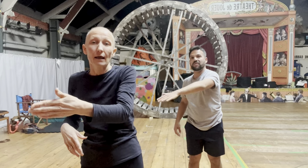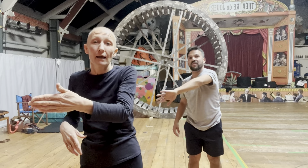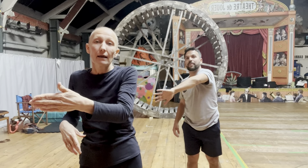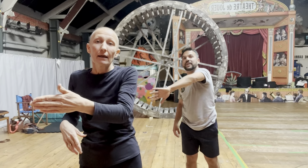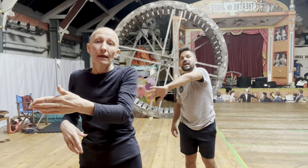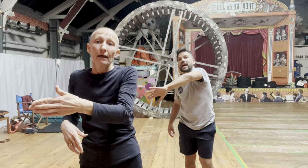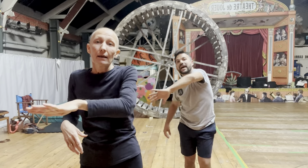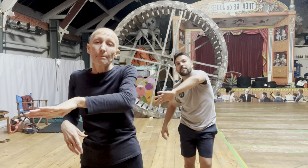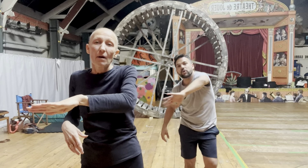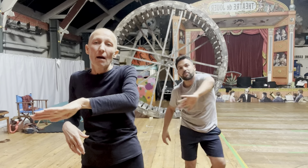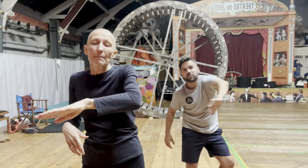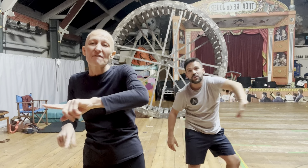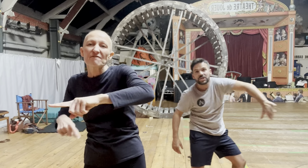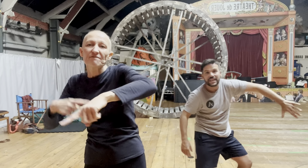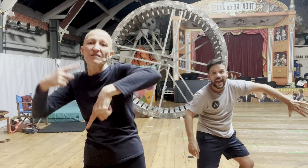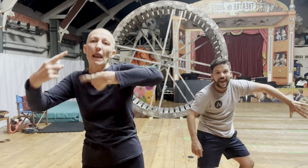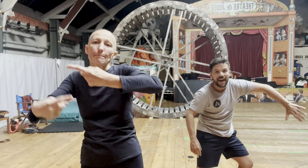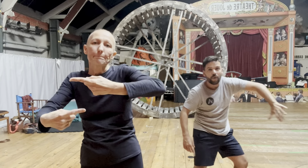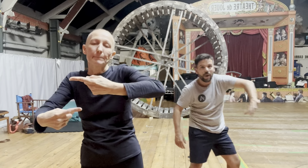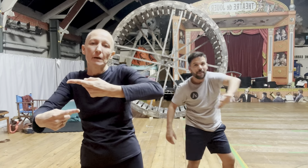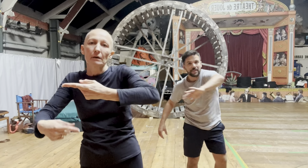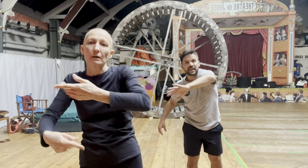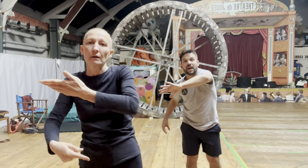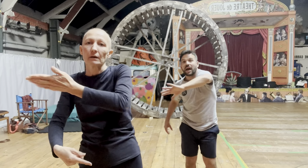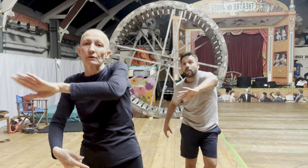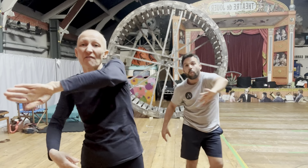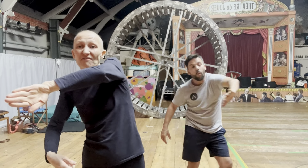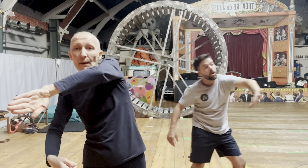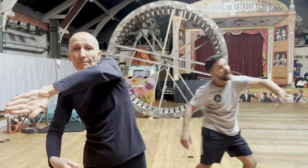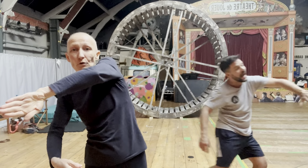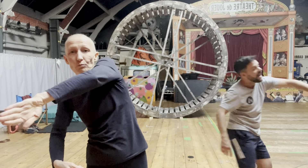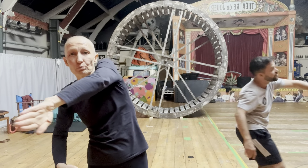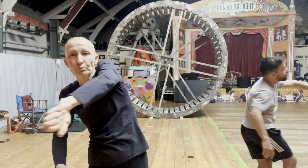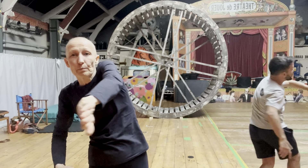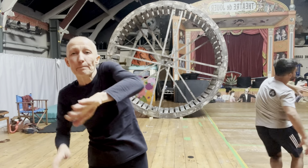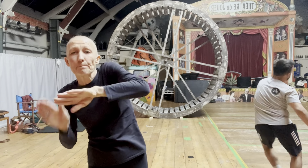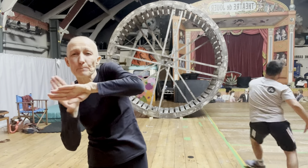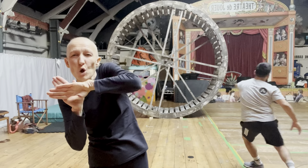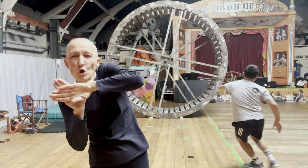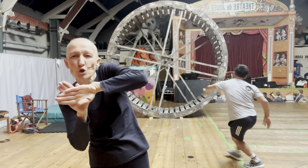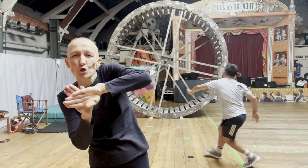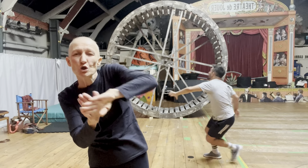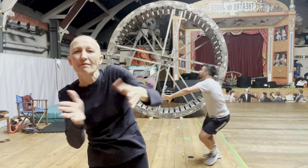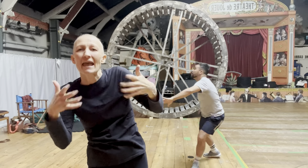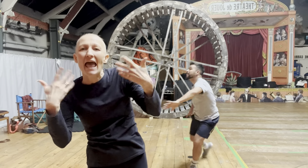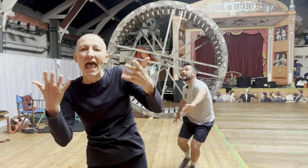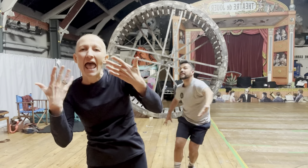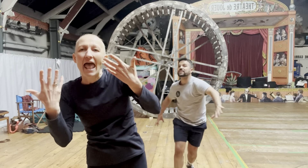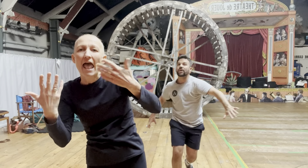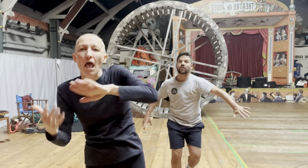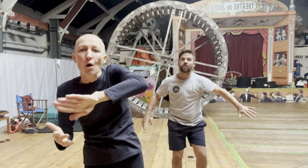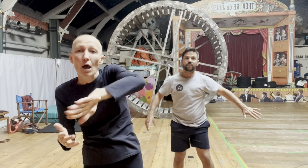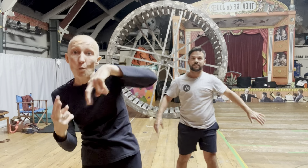flip it and I'm going to push the air around me and walk after it in a big circle.